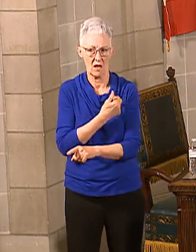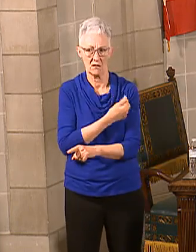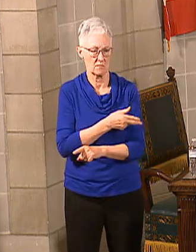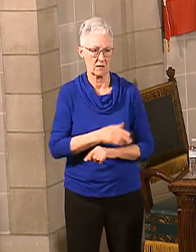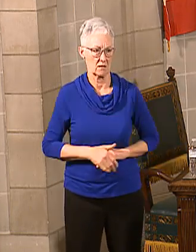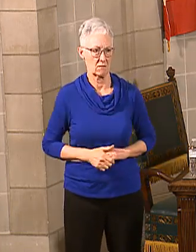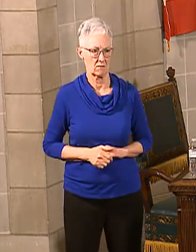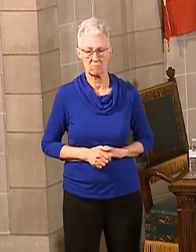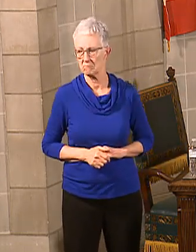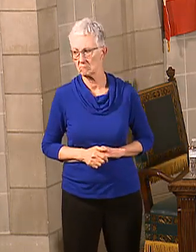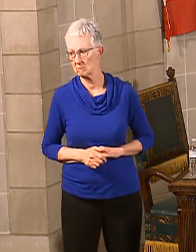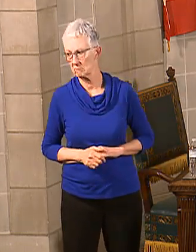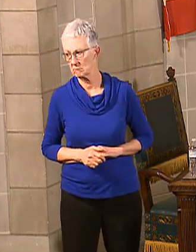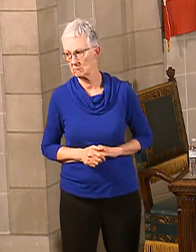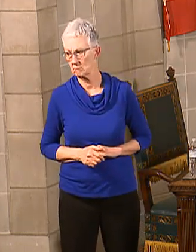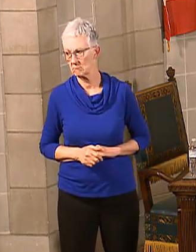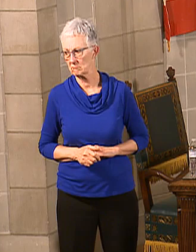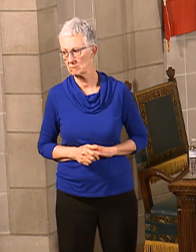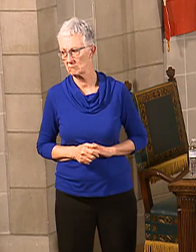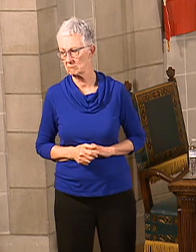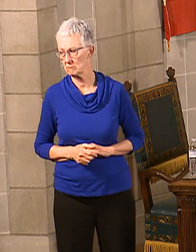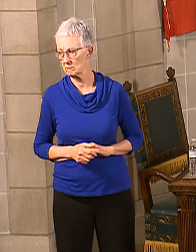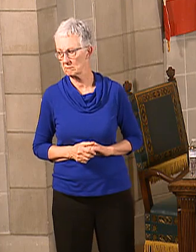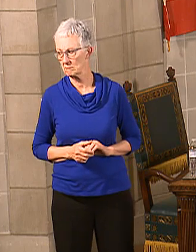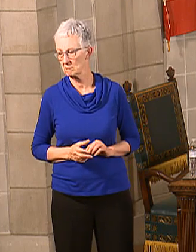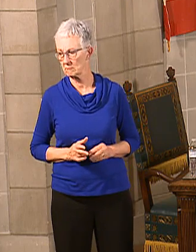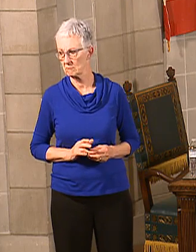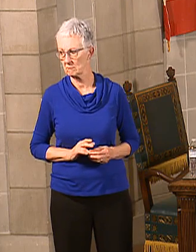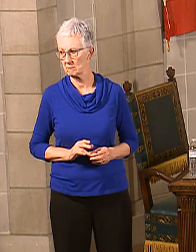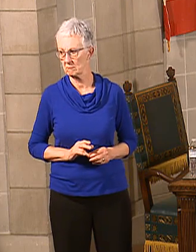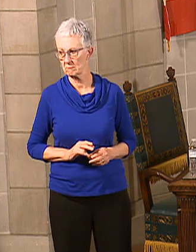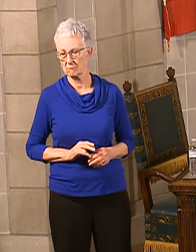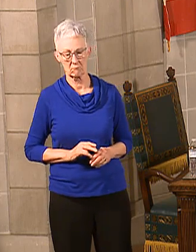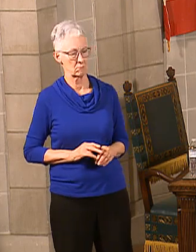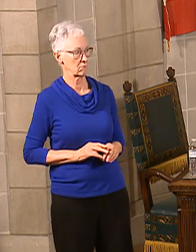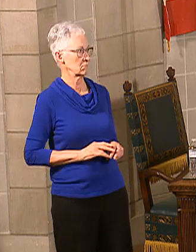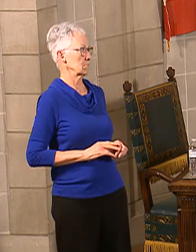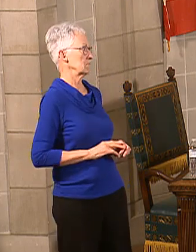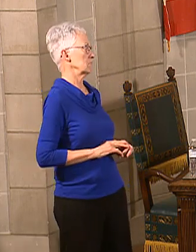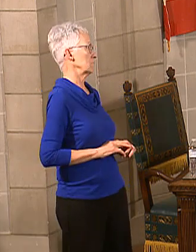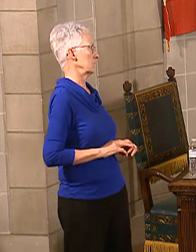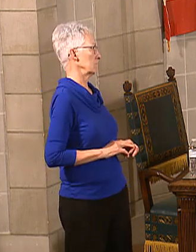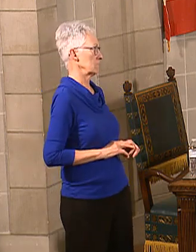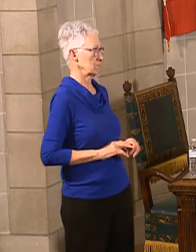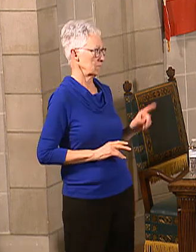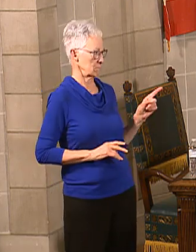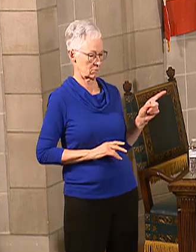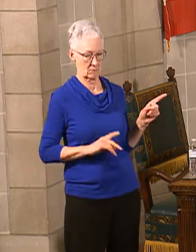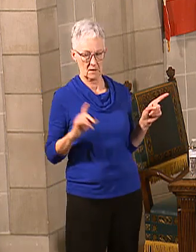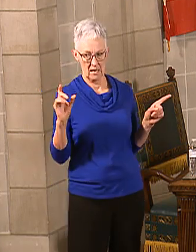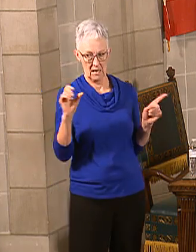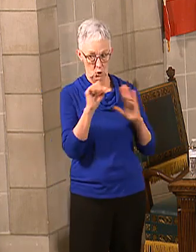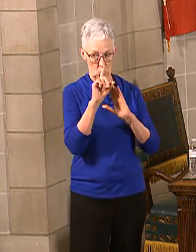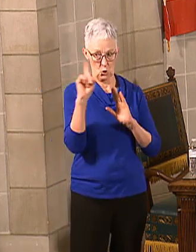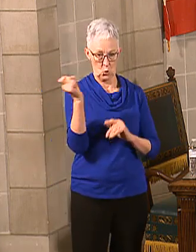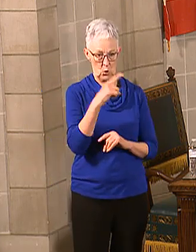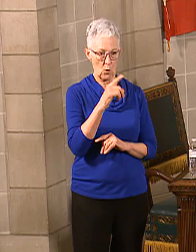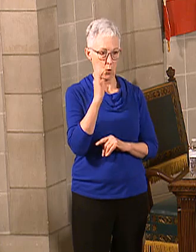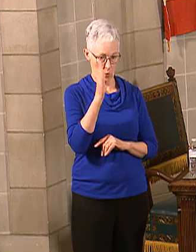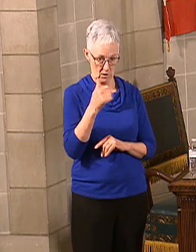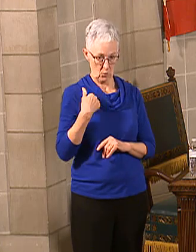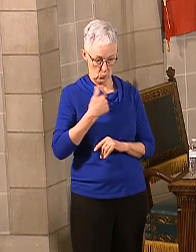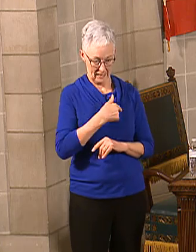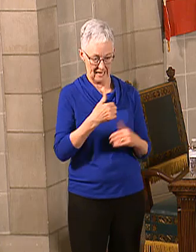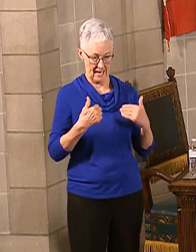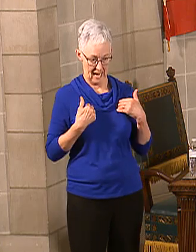Here's another question. Is the statewide stay-at-home order in the near future for Nebraska? So again, the question was about a statewide stay-at-home.